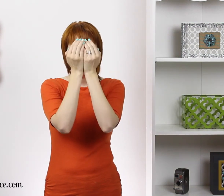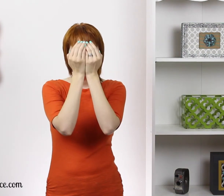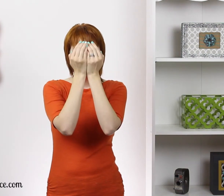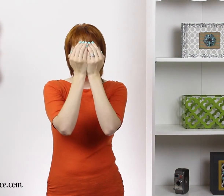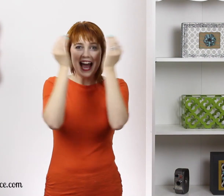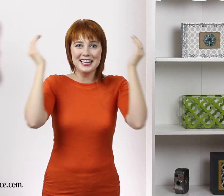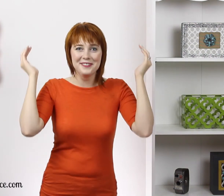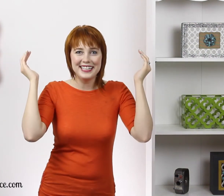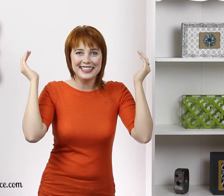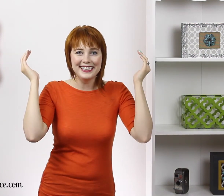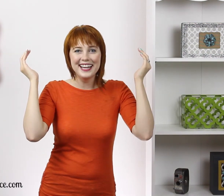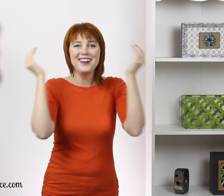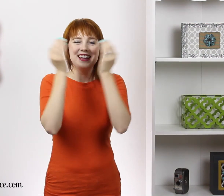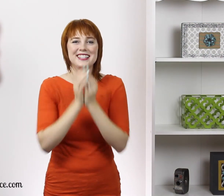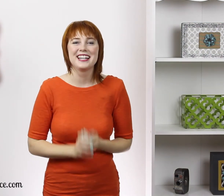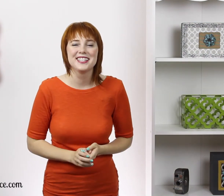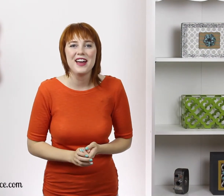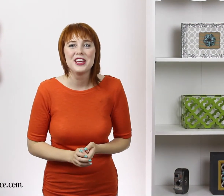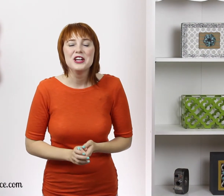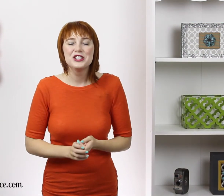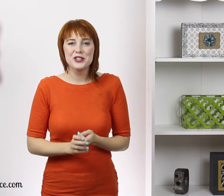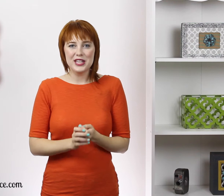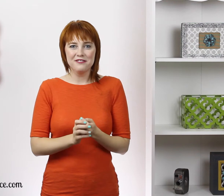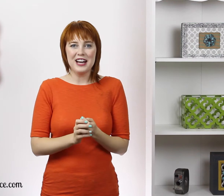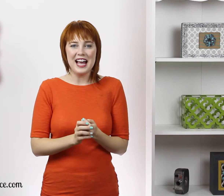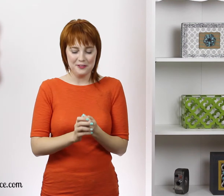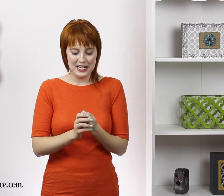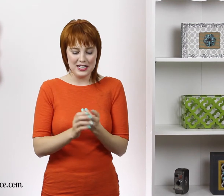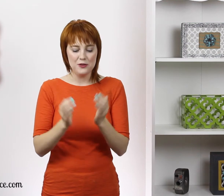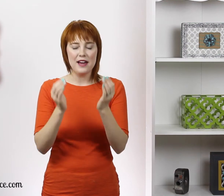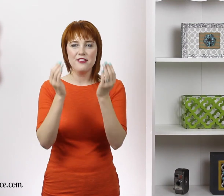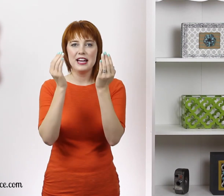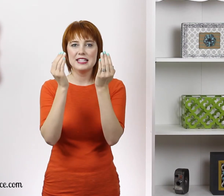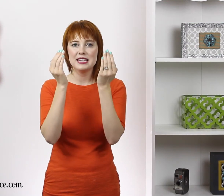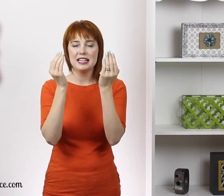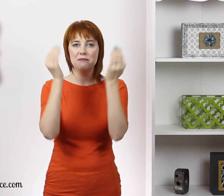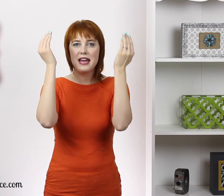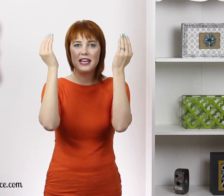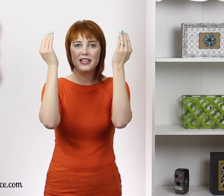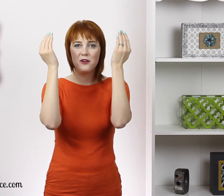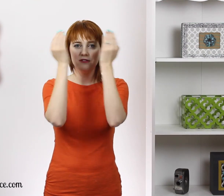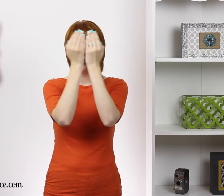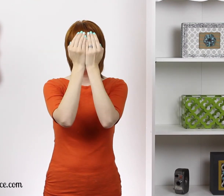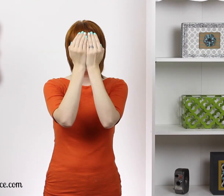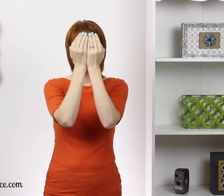Halloween it's Halloween all right this time it's fun to do the sign for Halloween you have your hands slightly bent and they go in front of your face